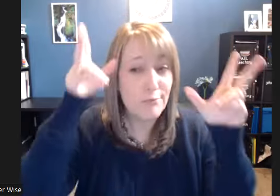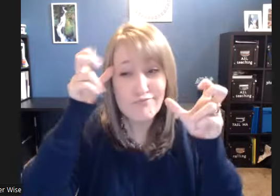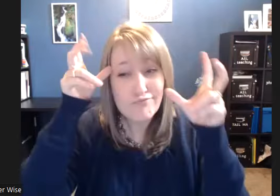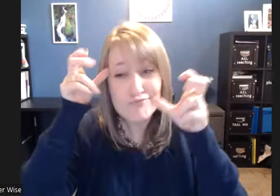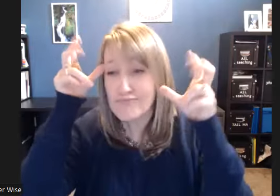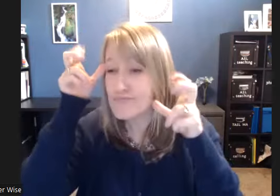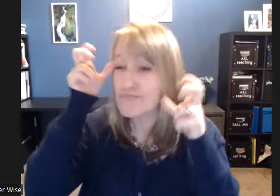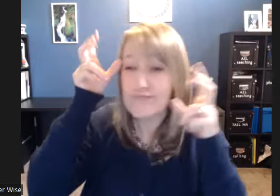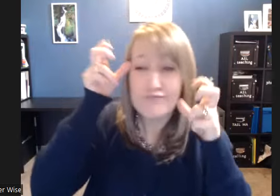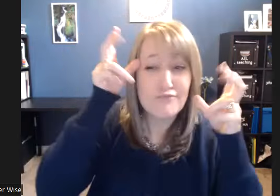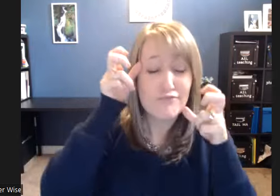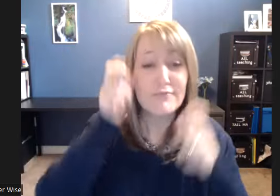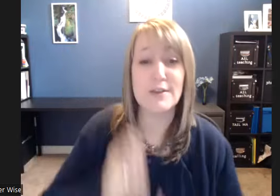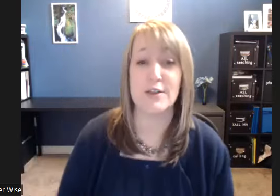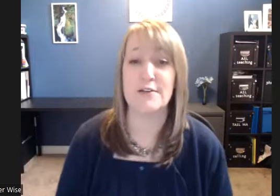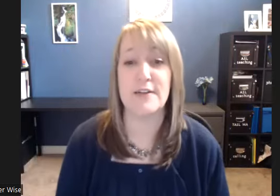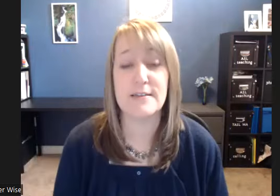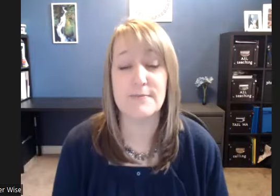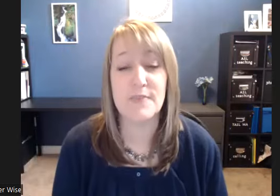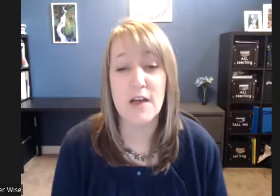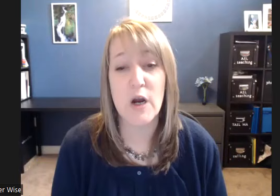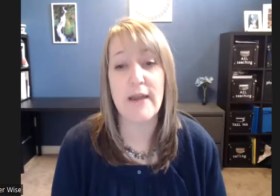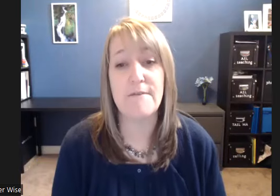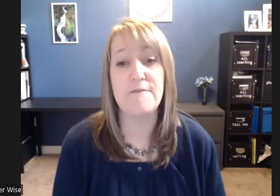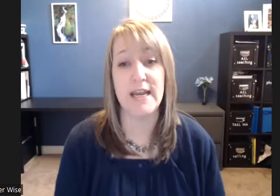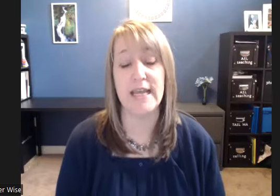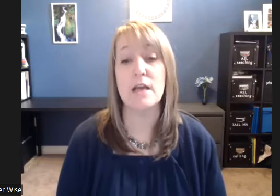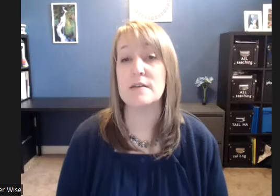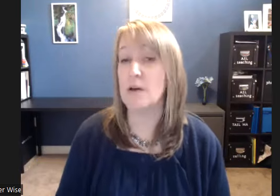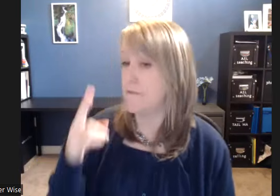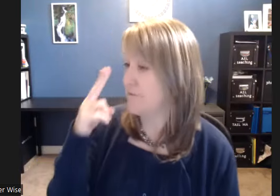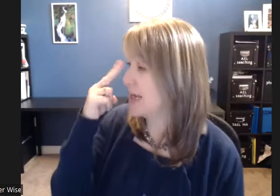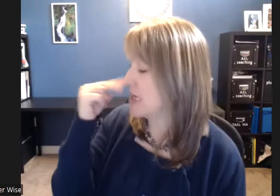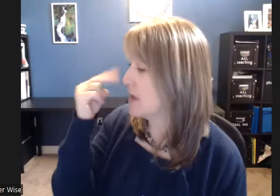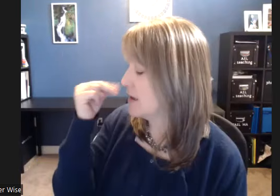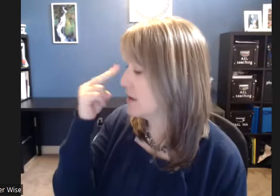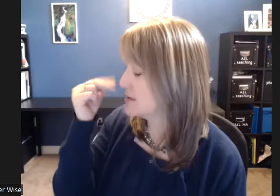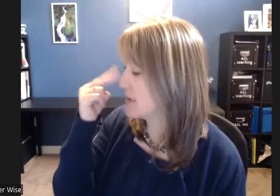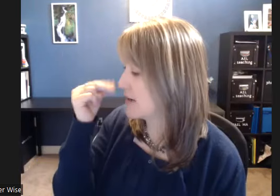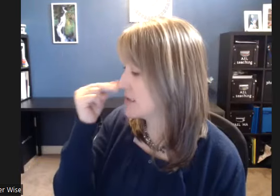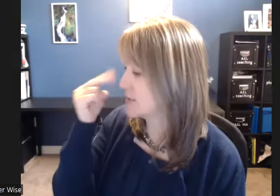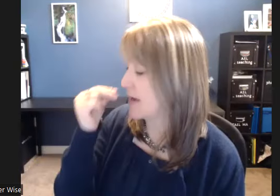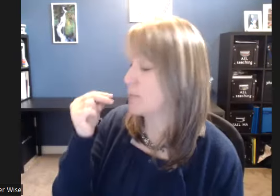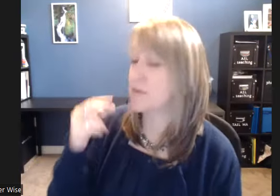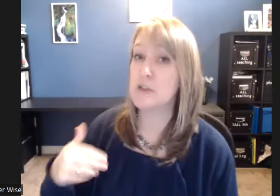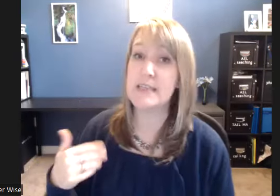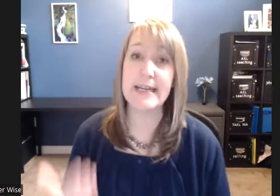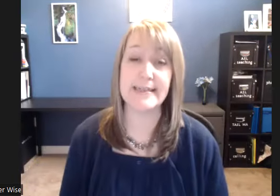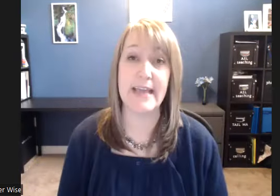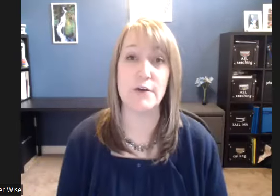playful look on your face. All right, funny. So funny is signed this way, but if you're using it as a